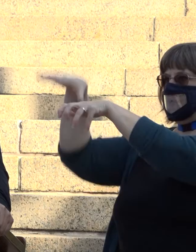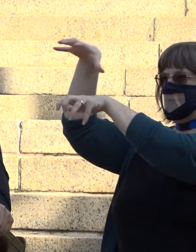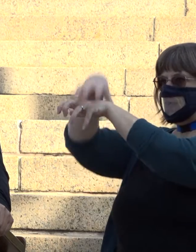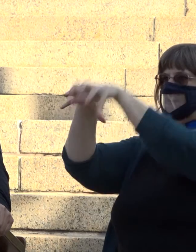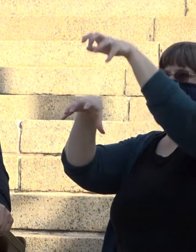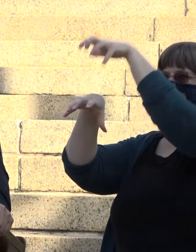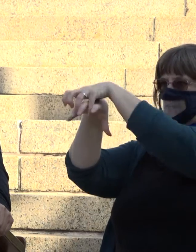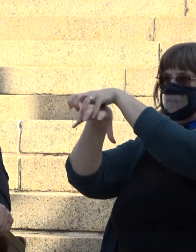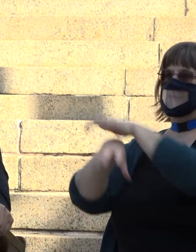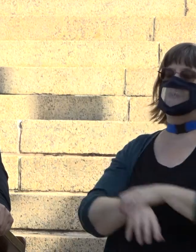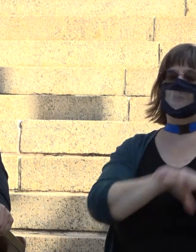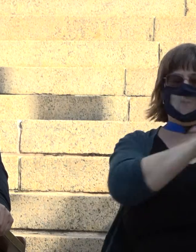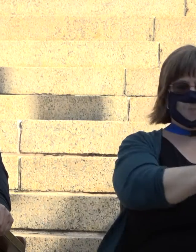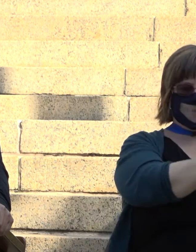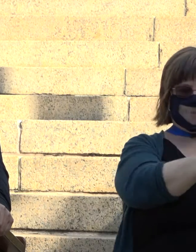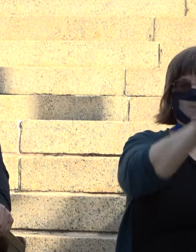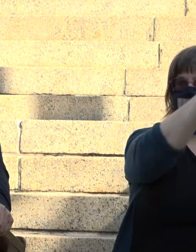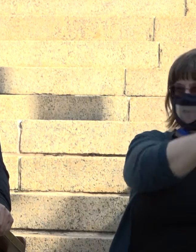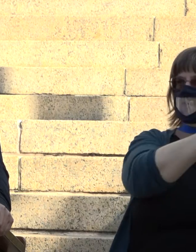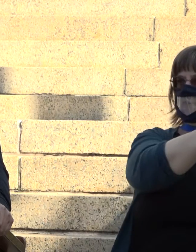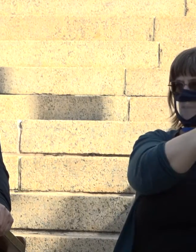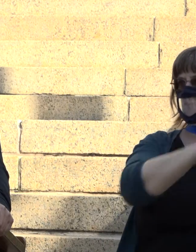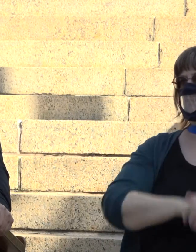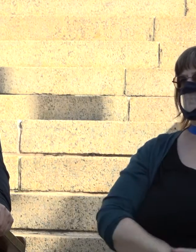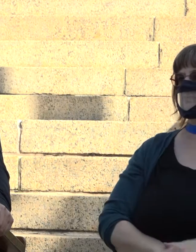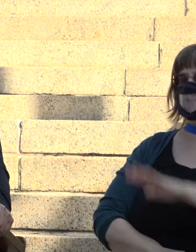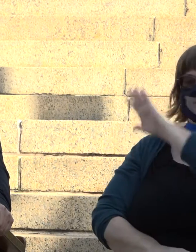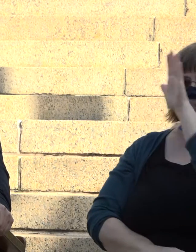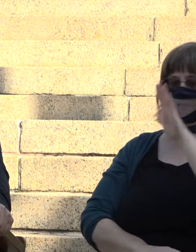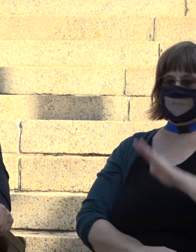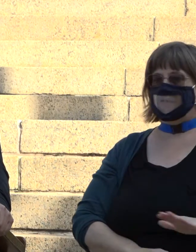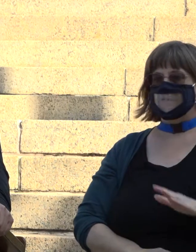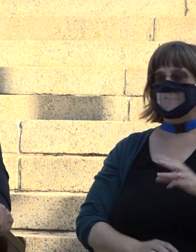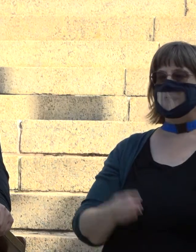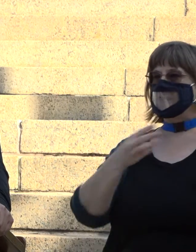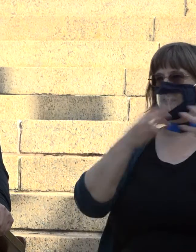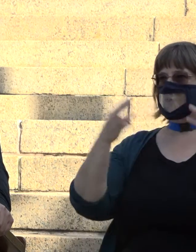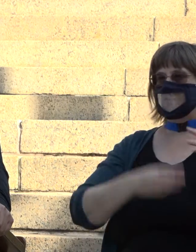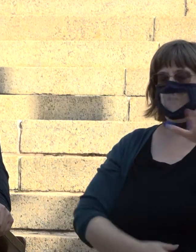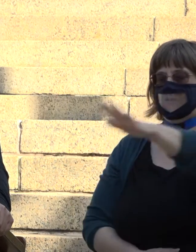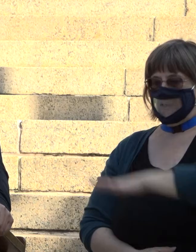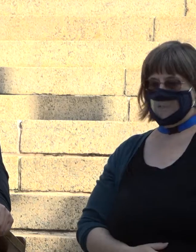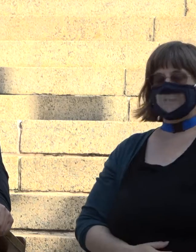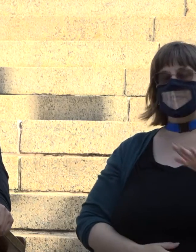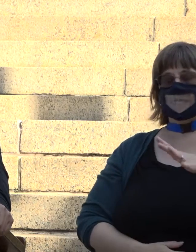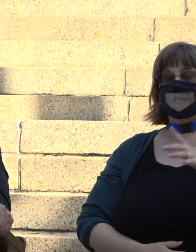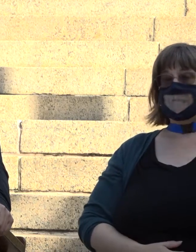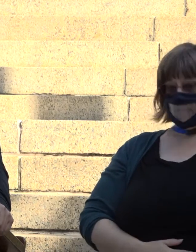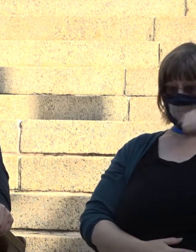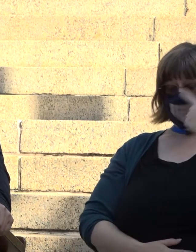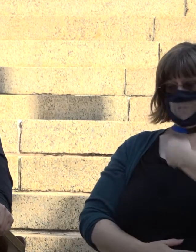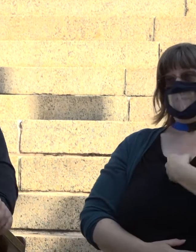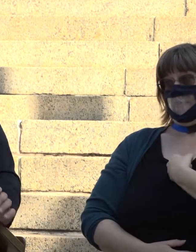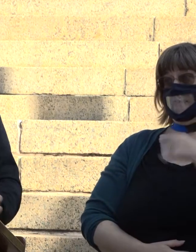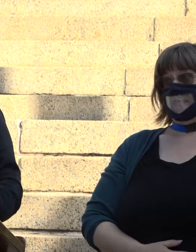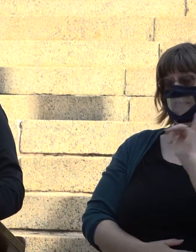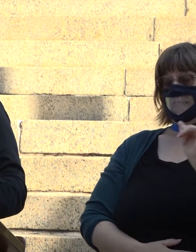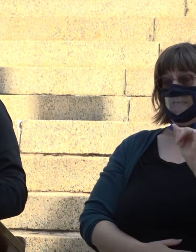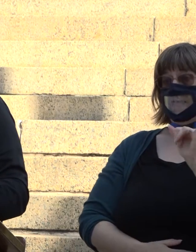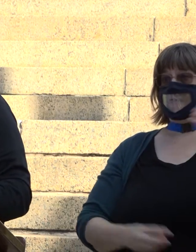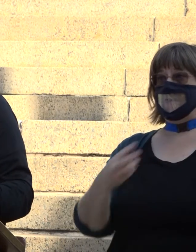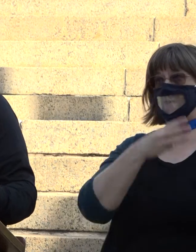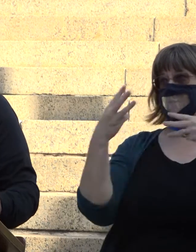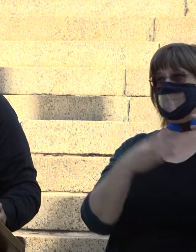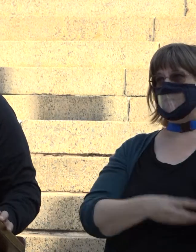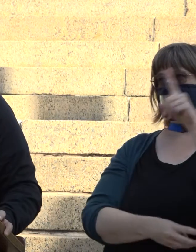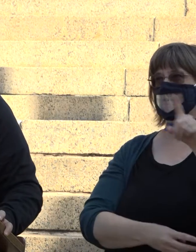So as we walked, it got worse and worse. I've never been in a war zone, but it certainly looked like a war zone. And we finally turned the corner,